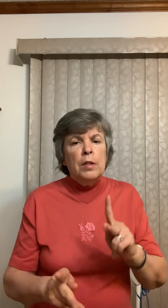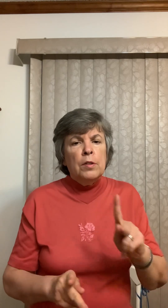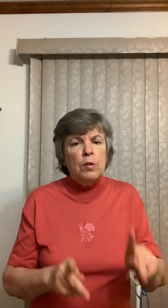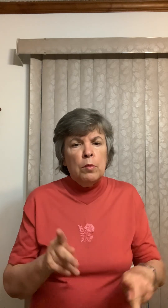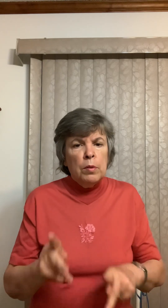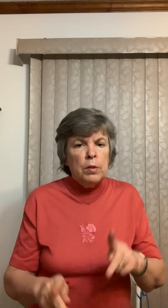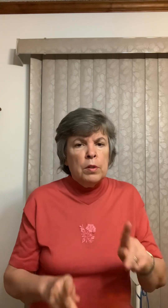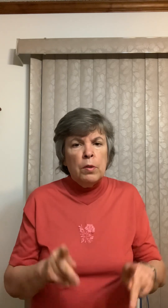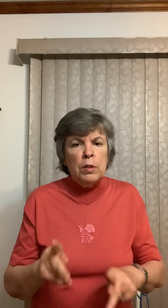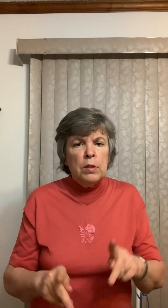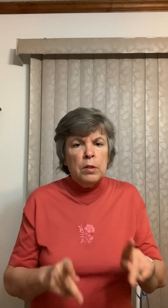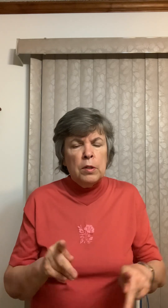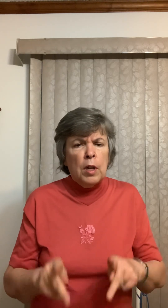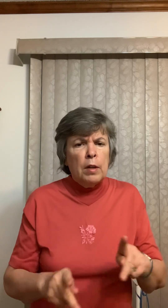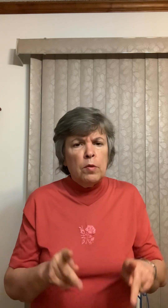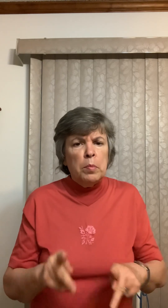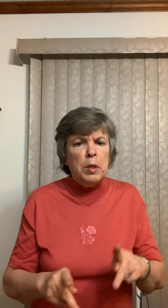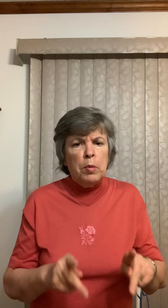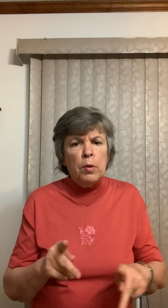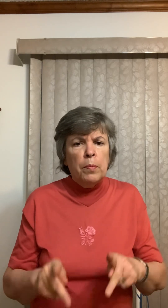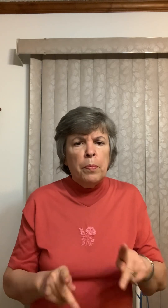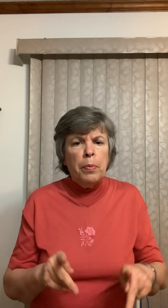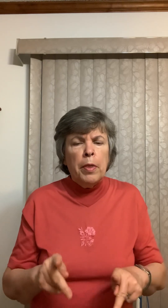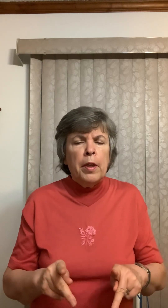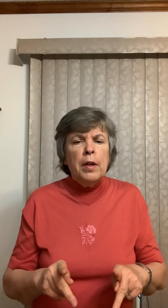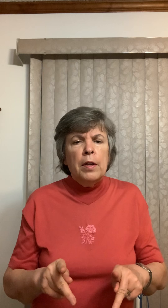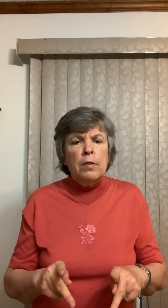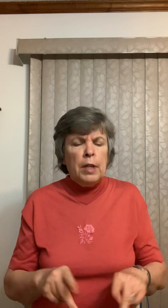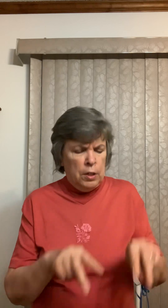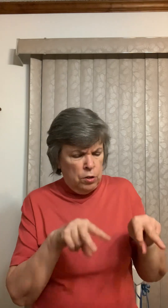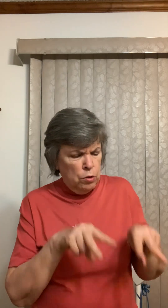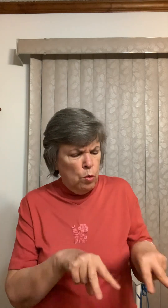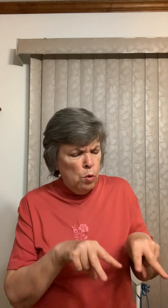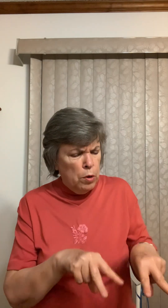so this is the sign for people. Okay, scorned